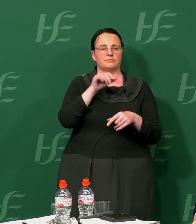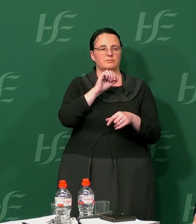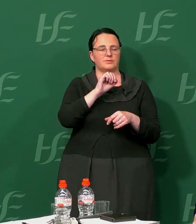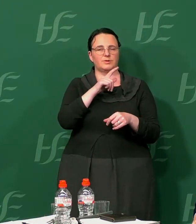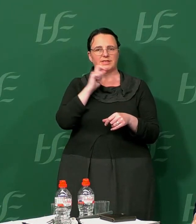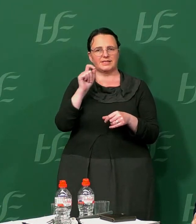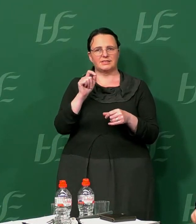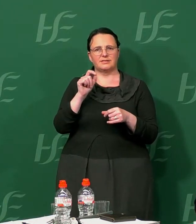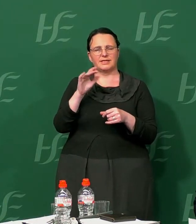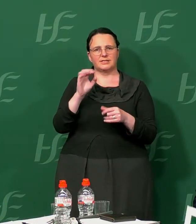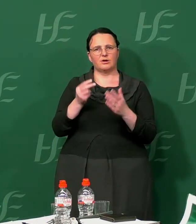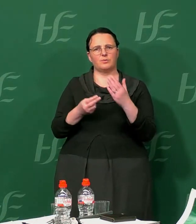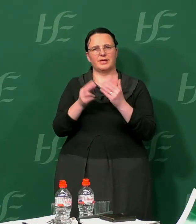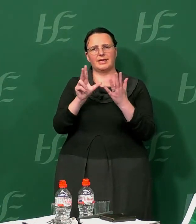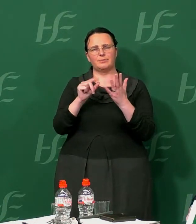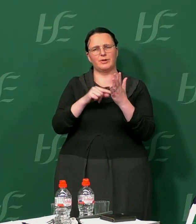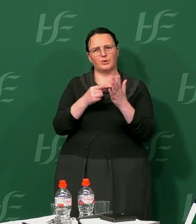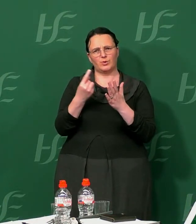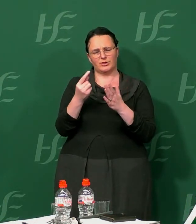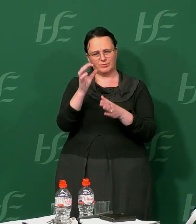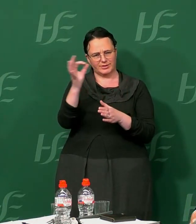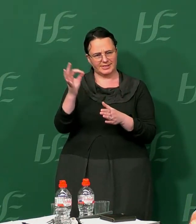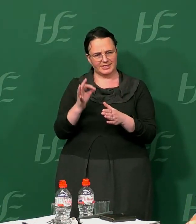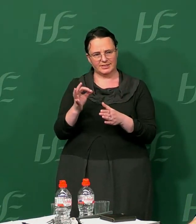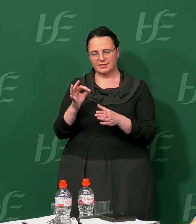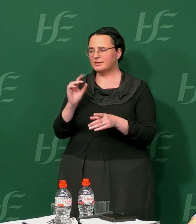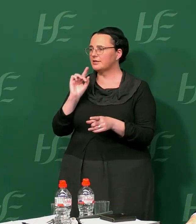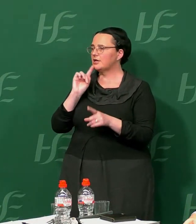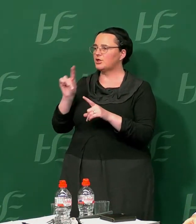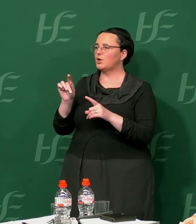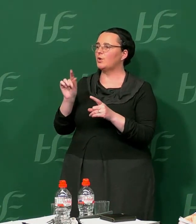up 8.1%. Do we know where that is?